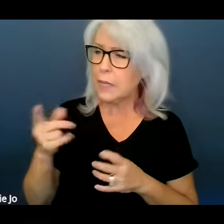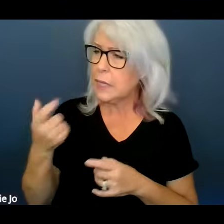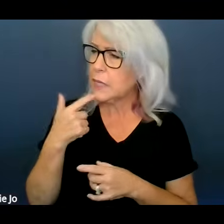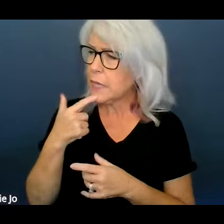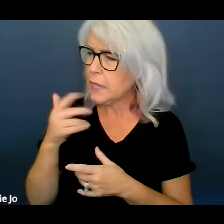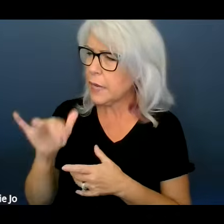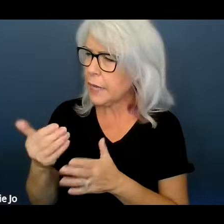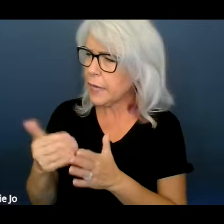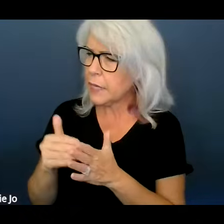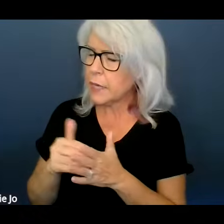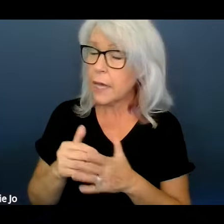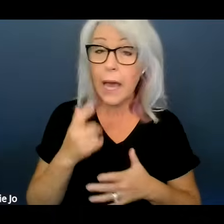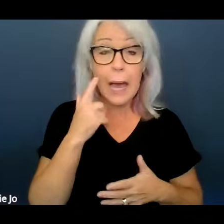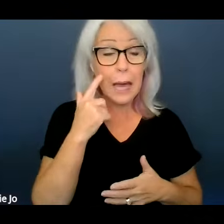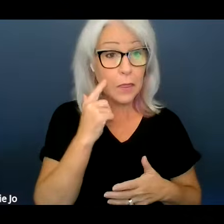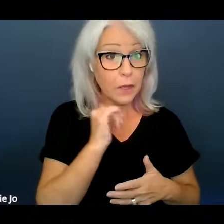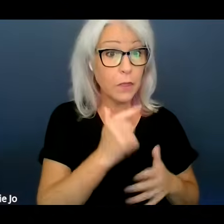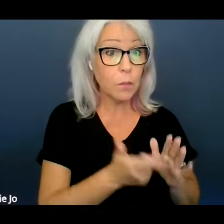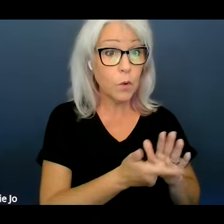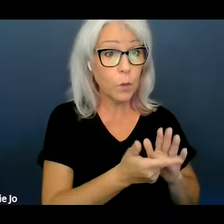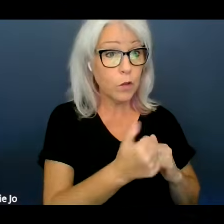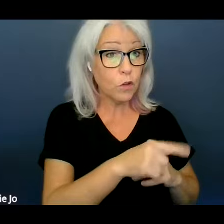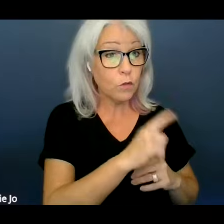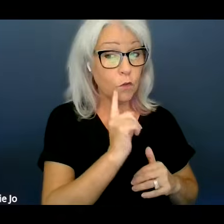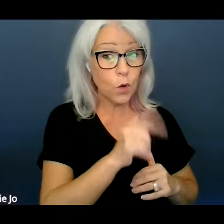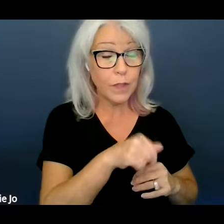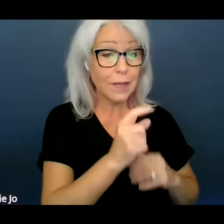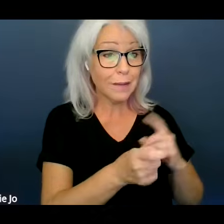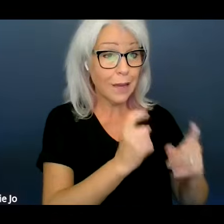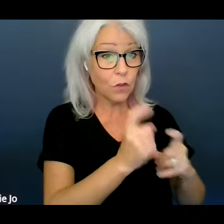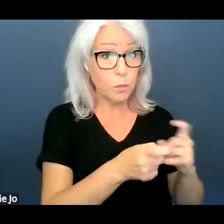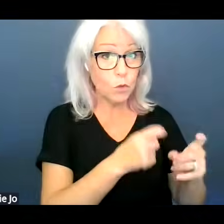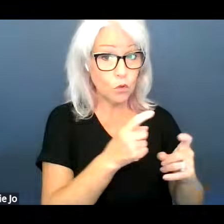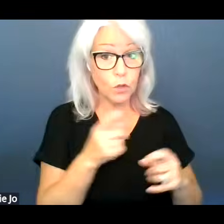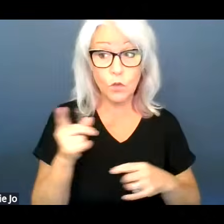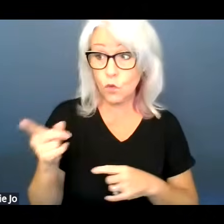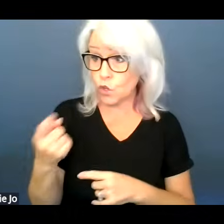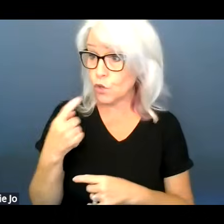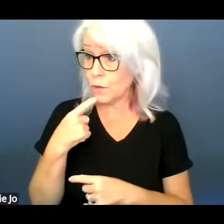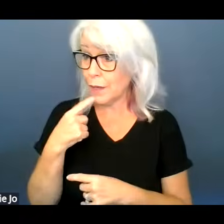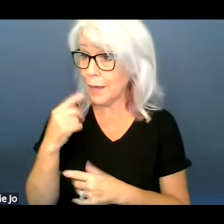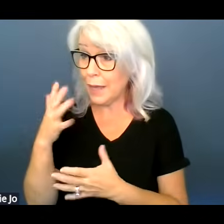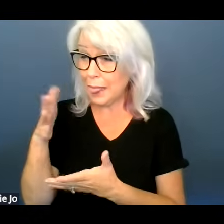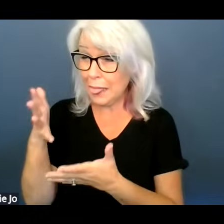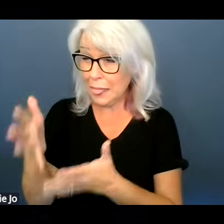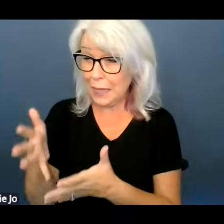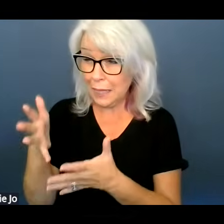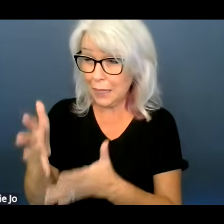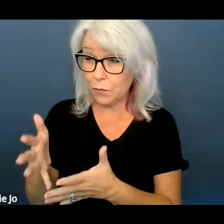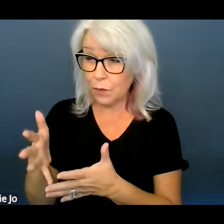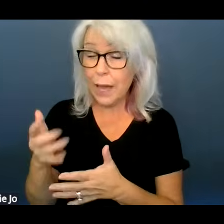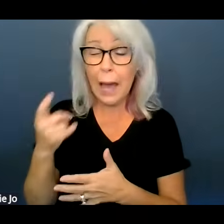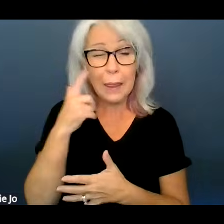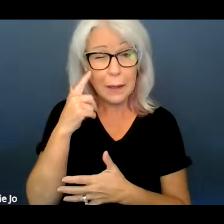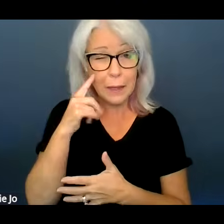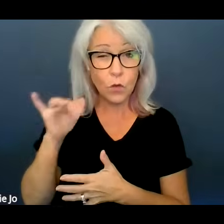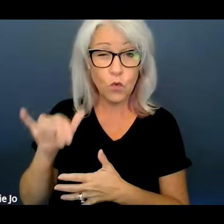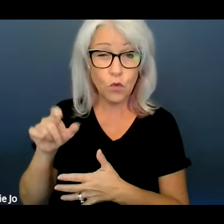I said the prohibition on these contributions. So leave it as. I would leave that as the first bullet Okay.